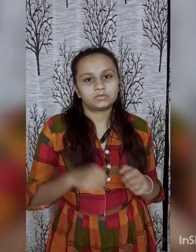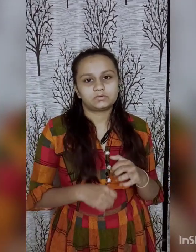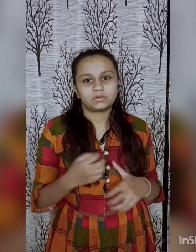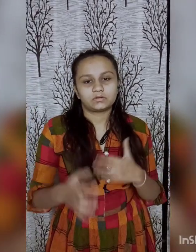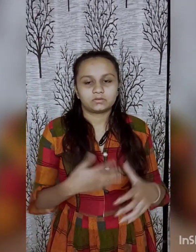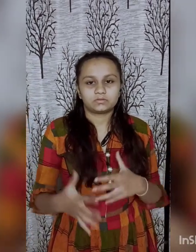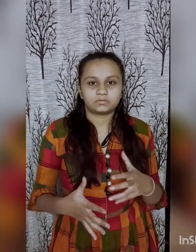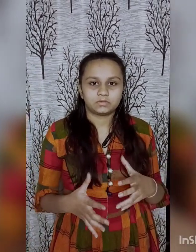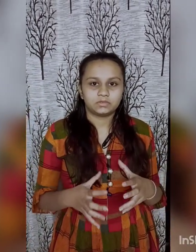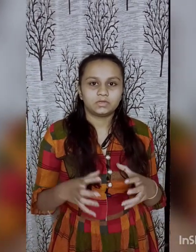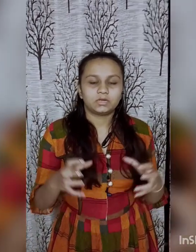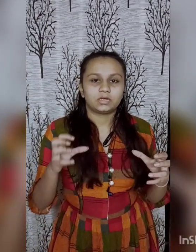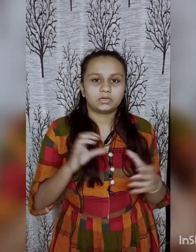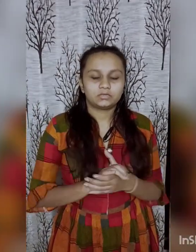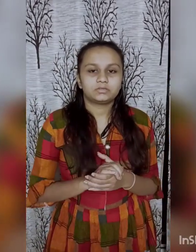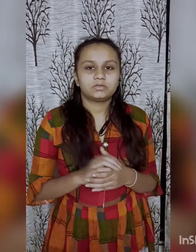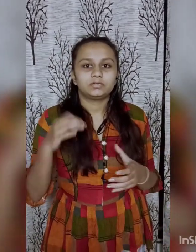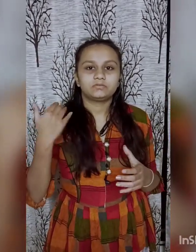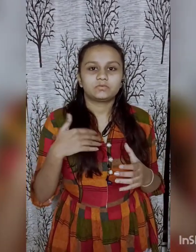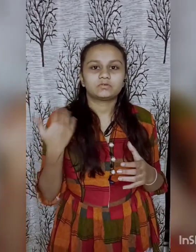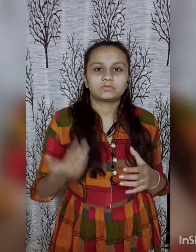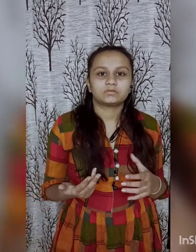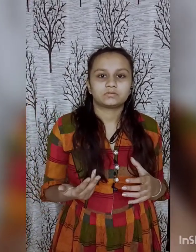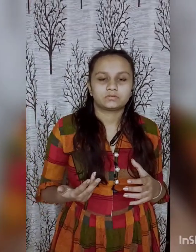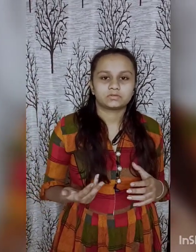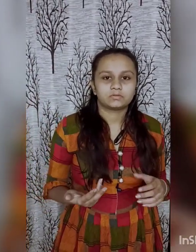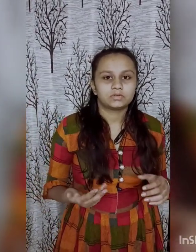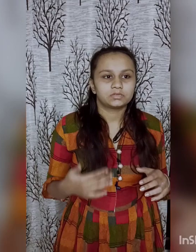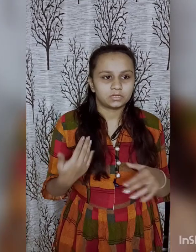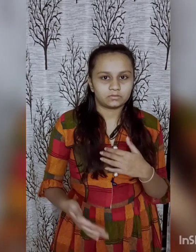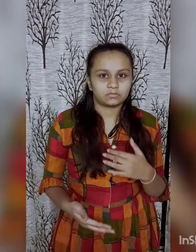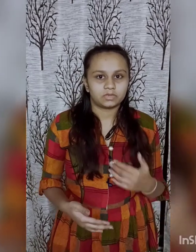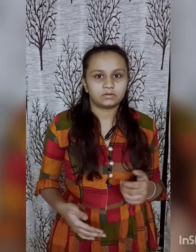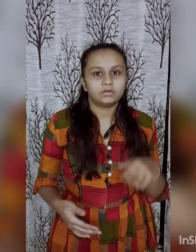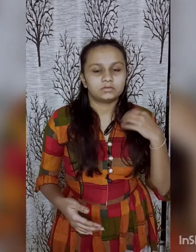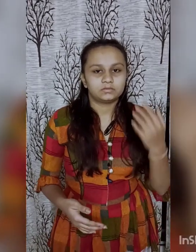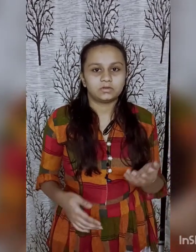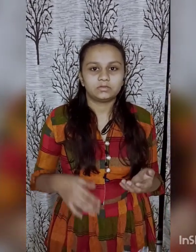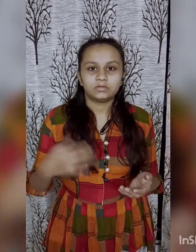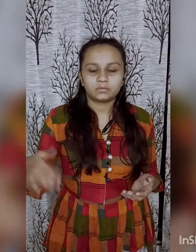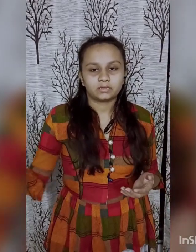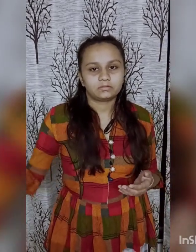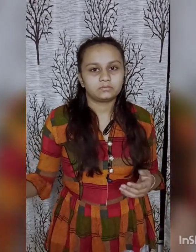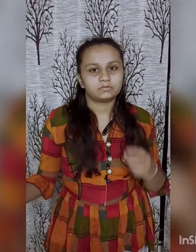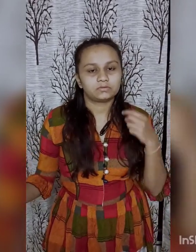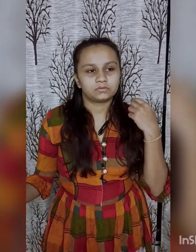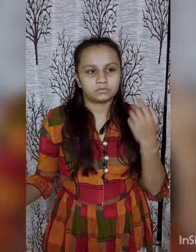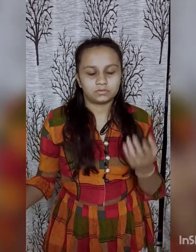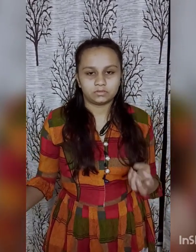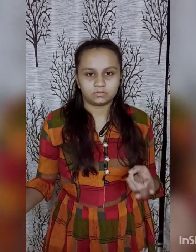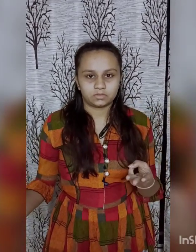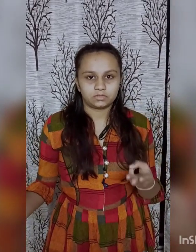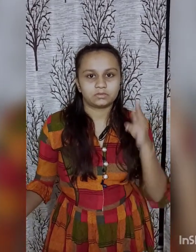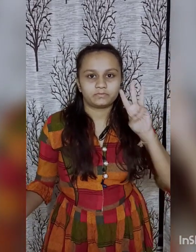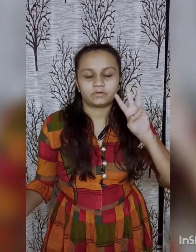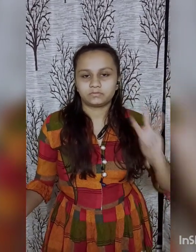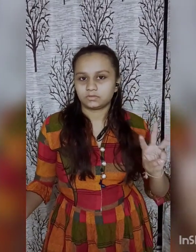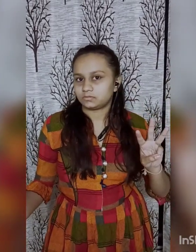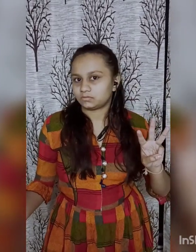above methods are traditional methods of credit control by central bank. There is another method, the third topic of ours is reserve